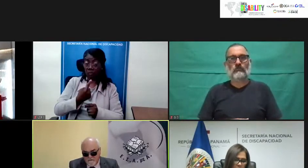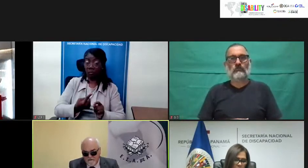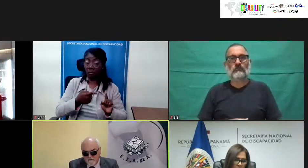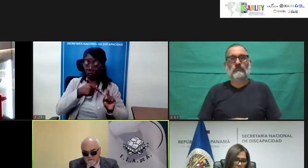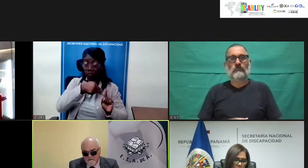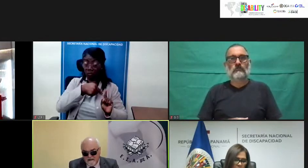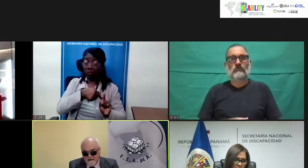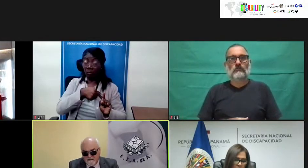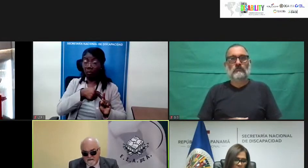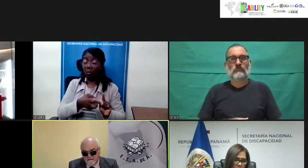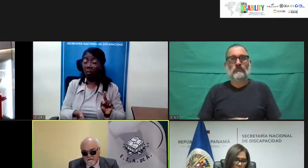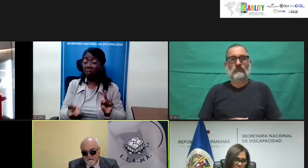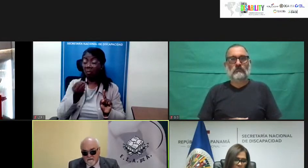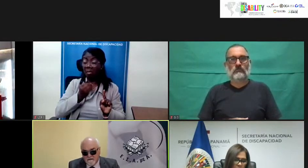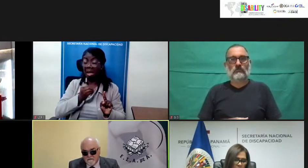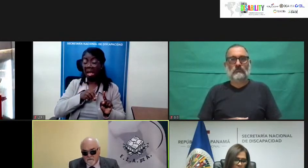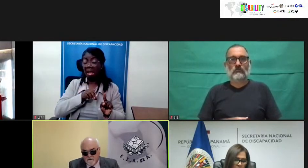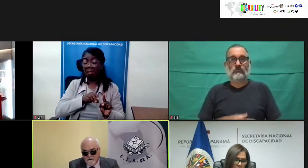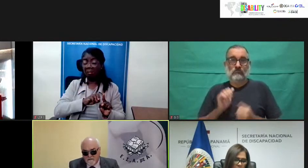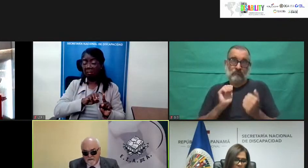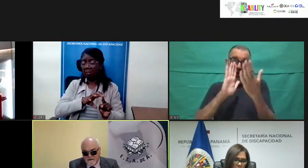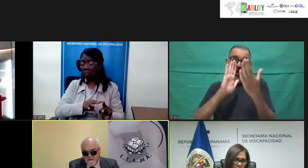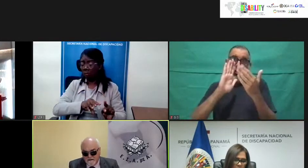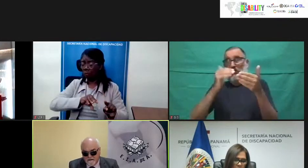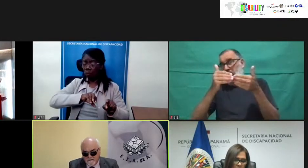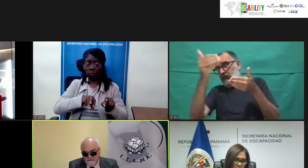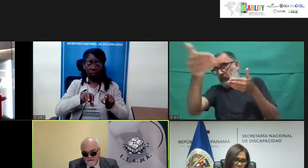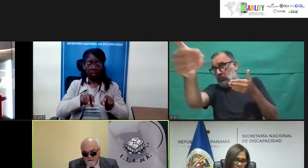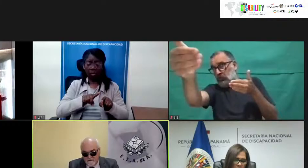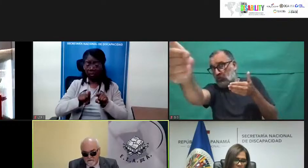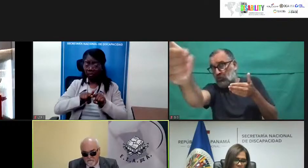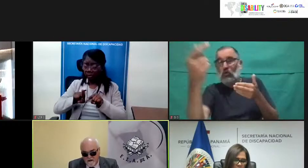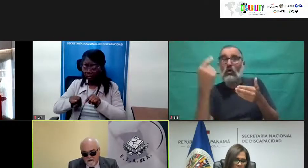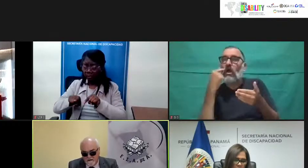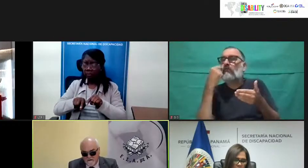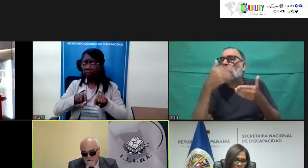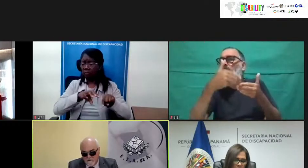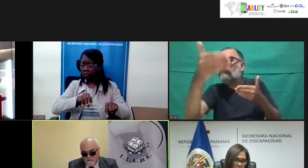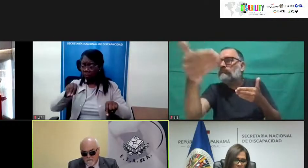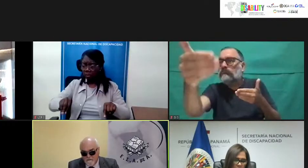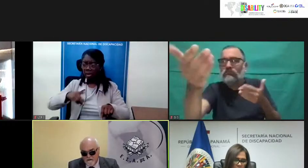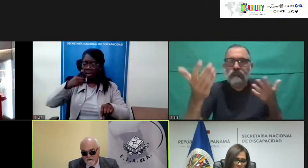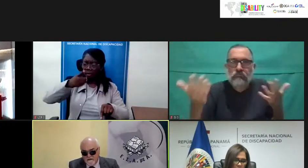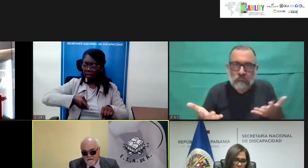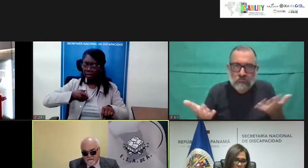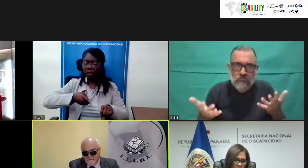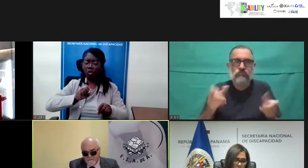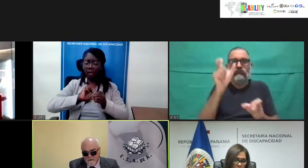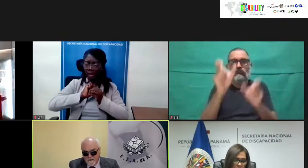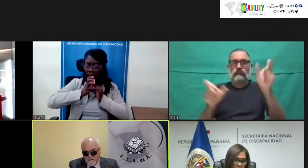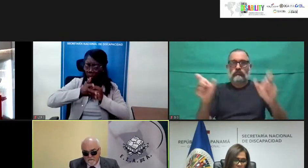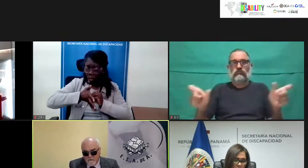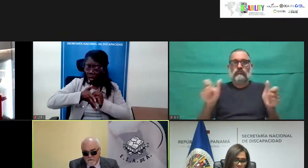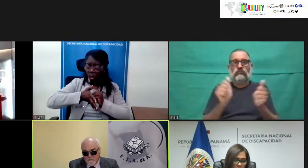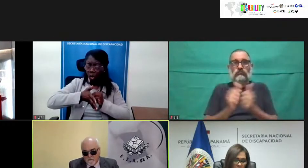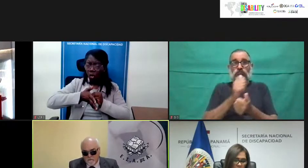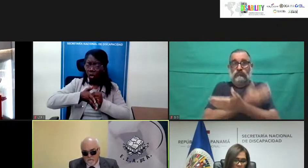from provisions taken during the pandemic while also being